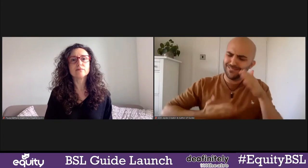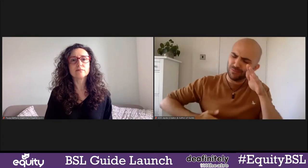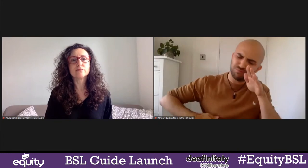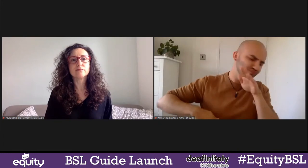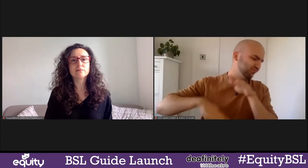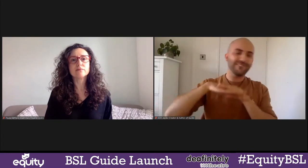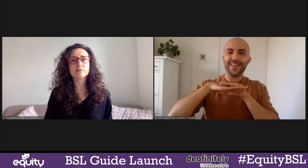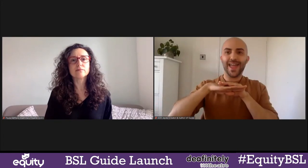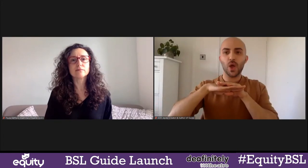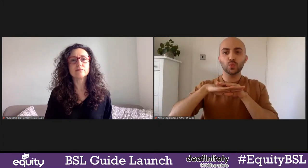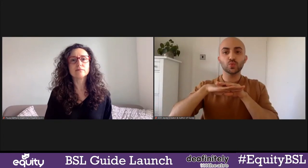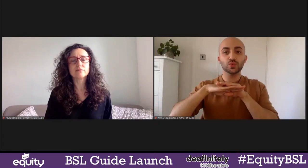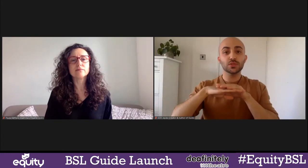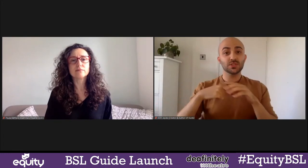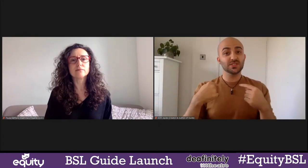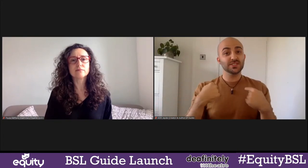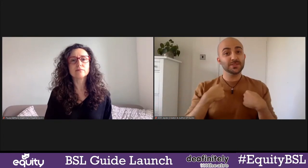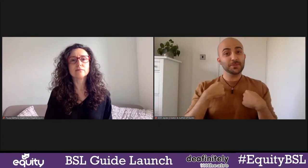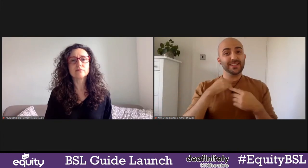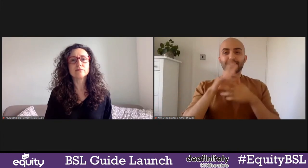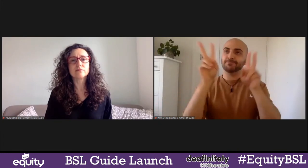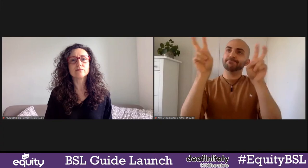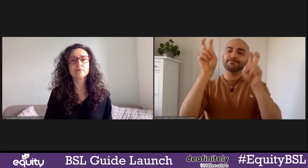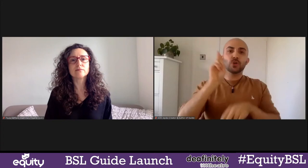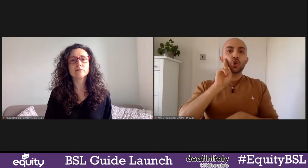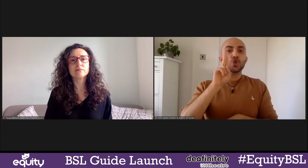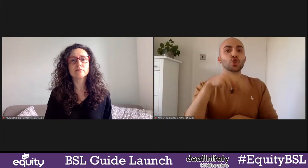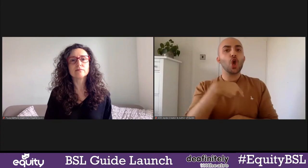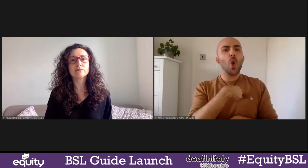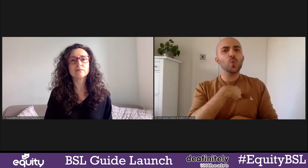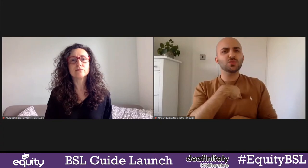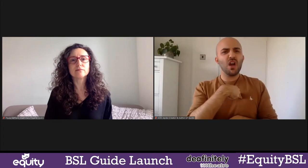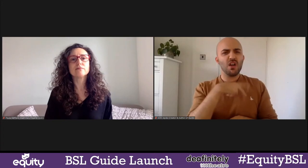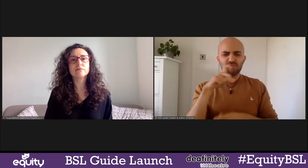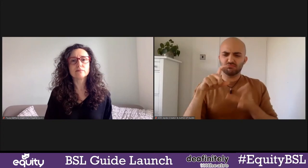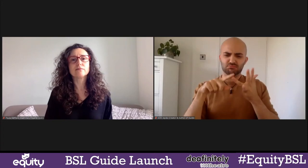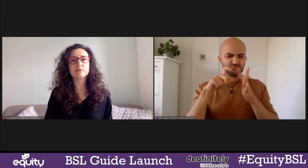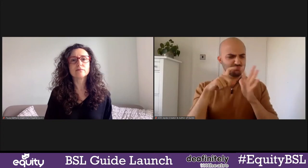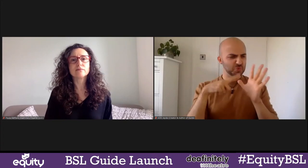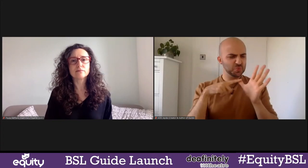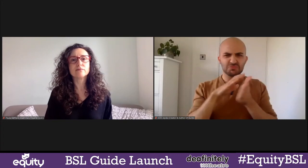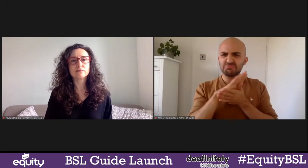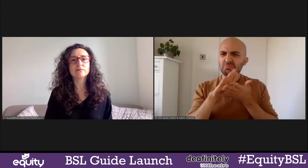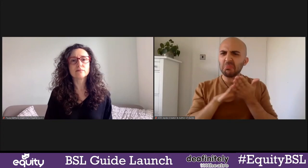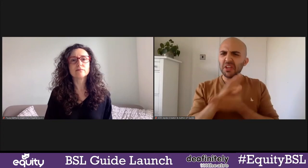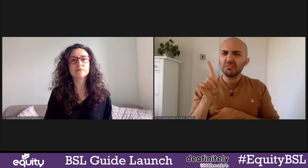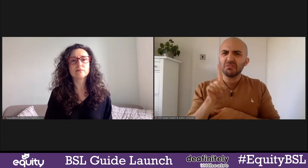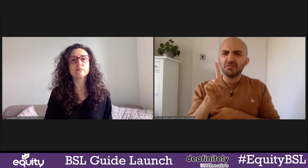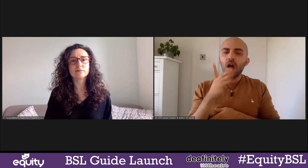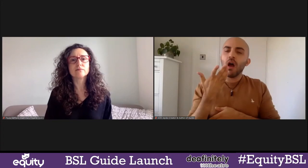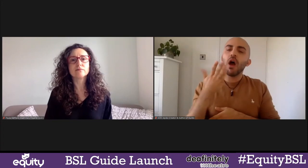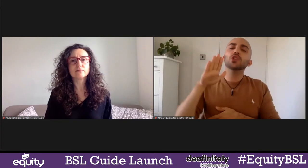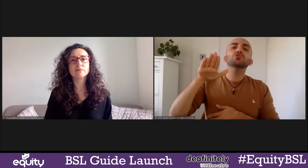I was born to parents who were both profoundly deaf, so I am a CODA, the acronym